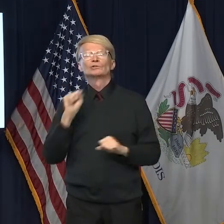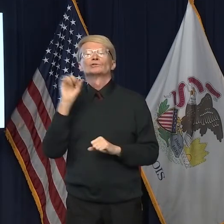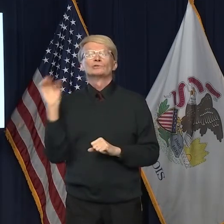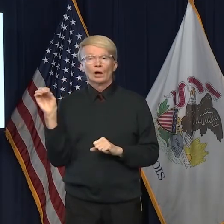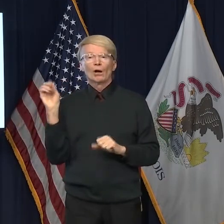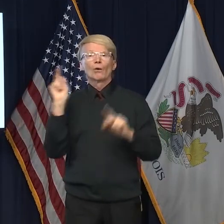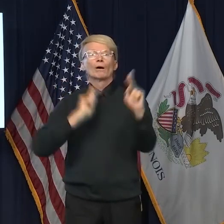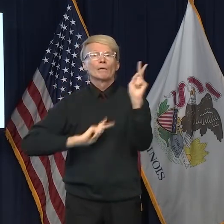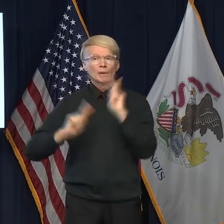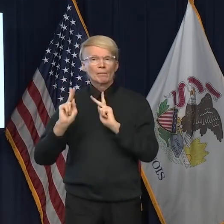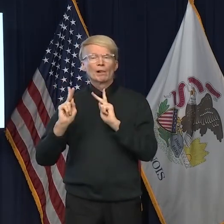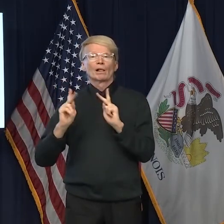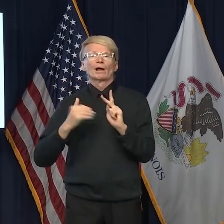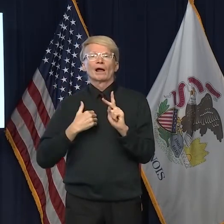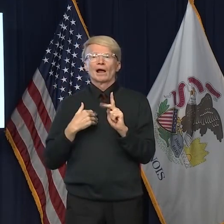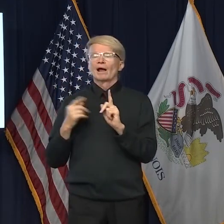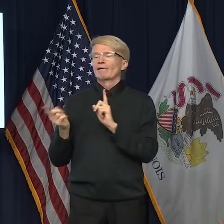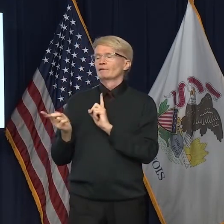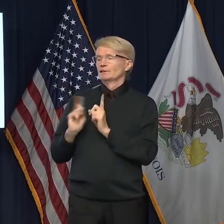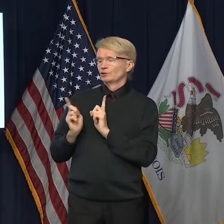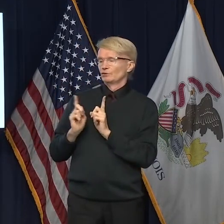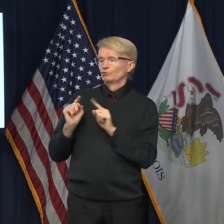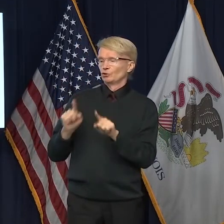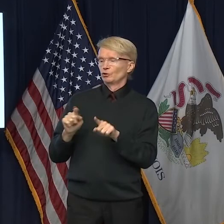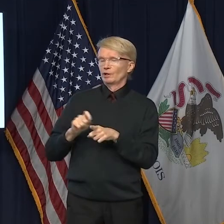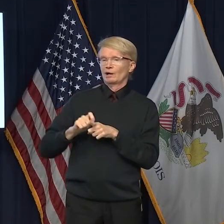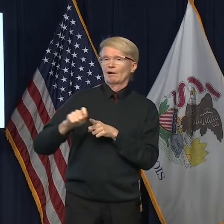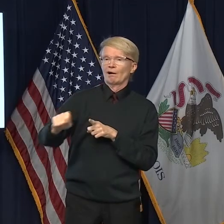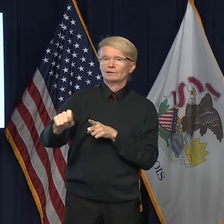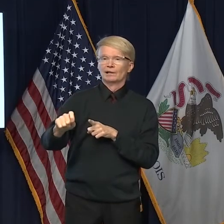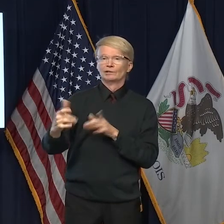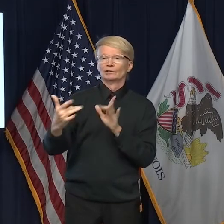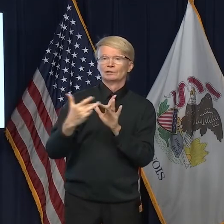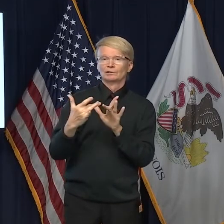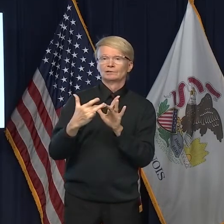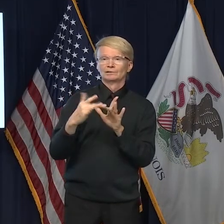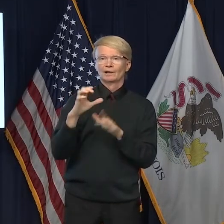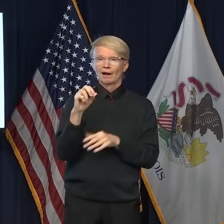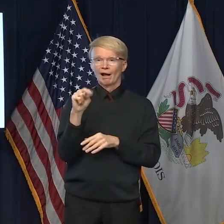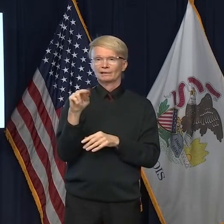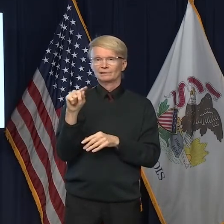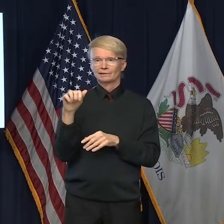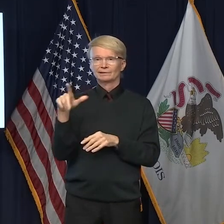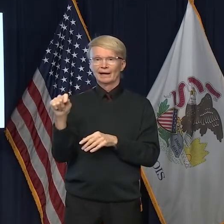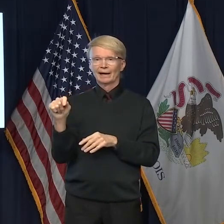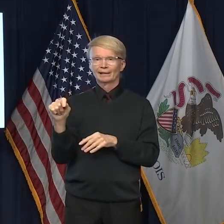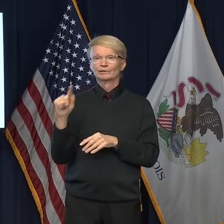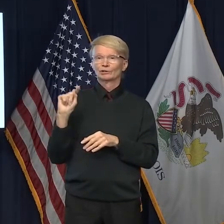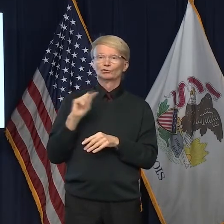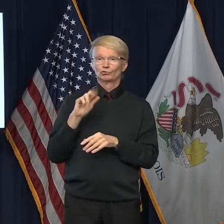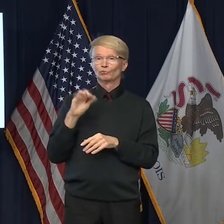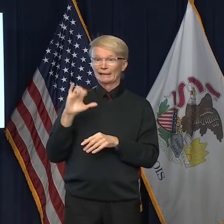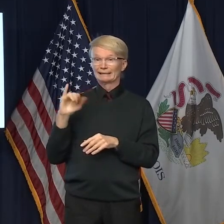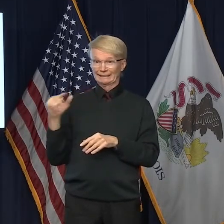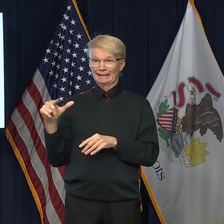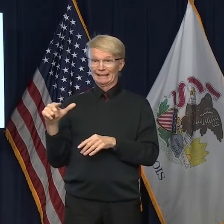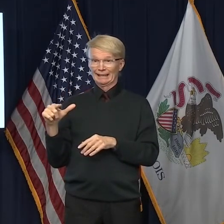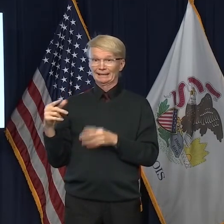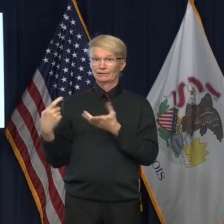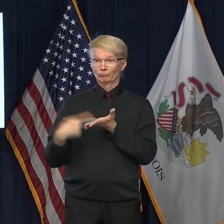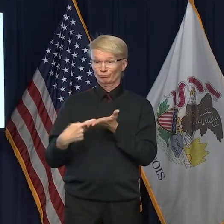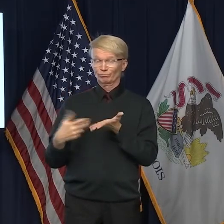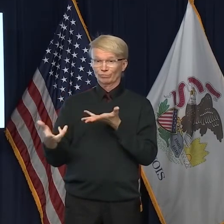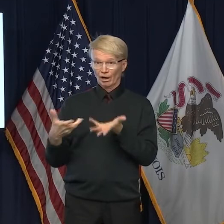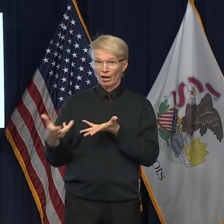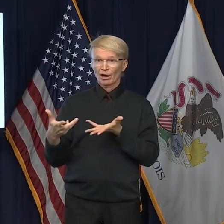When people are interviewed in their contact tracing calls about where their exposure sites were, where they were, they're much,